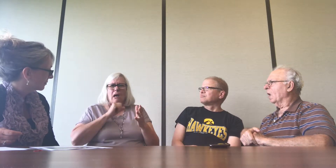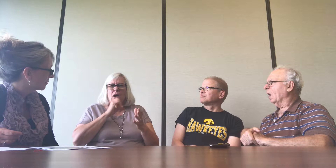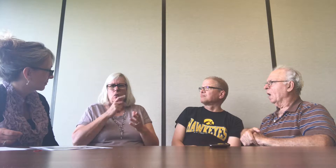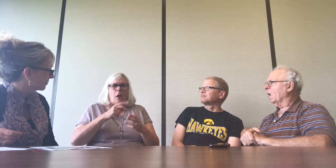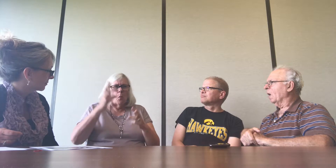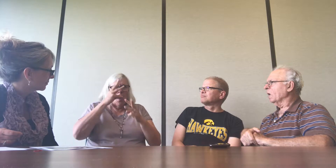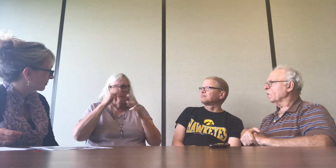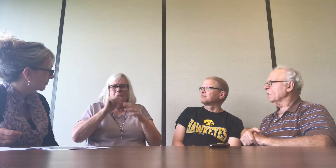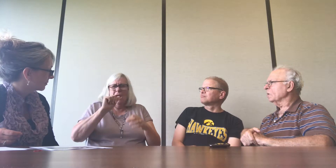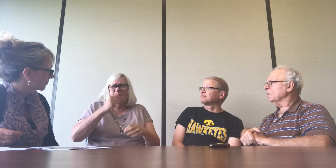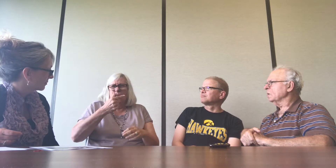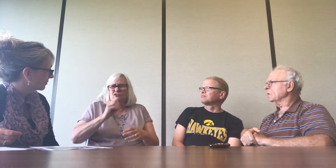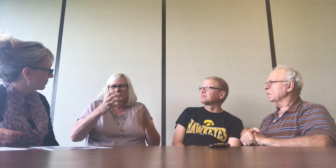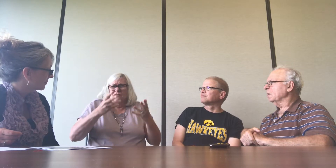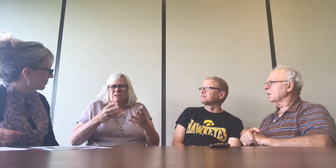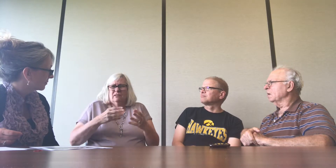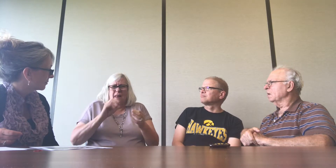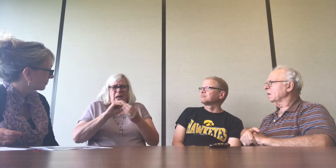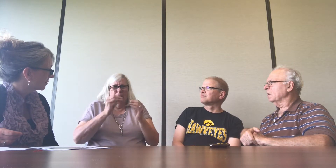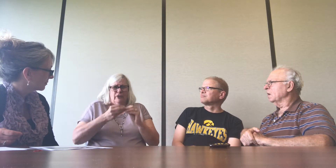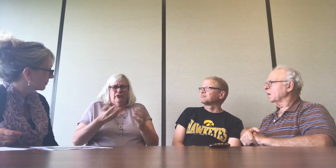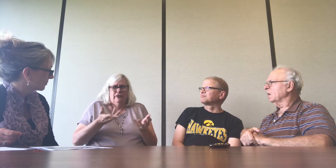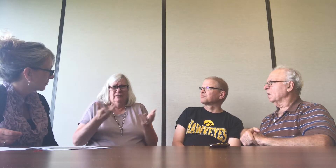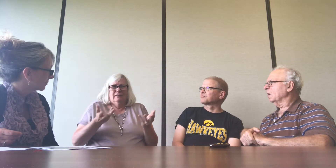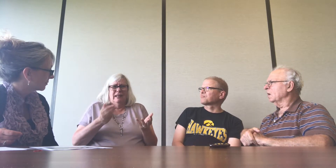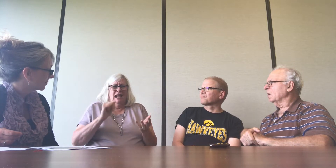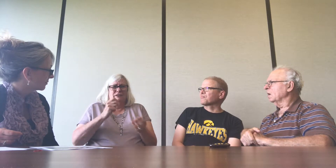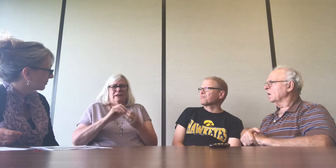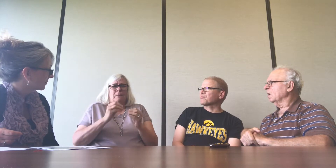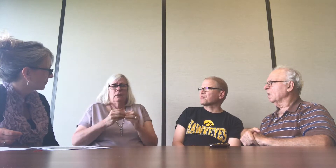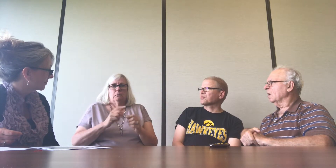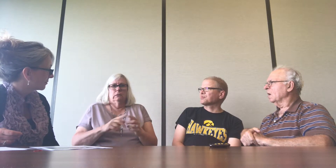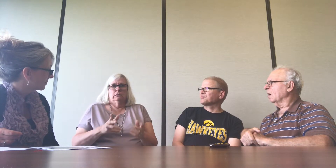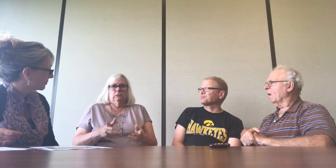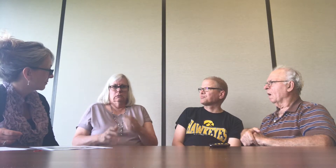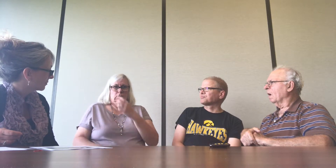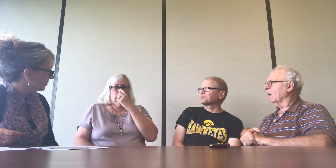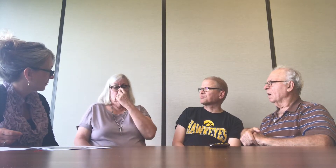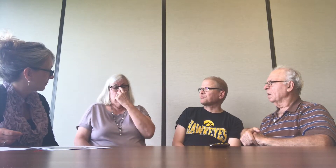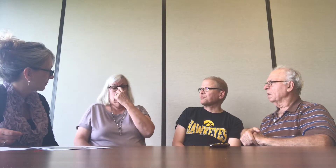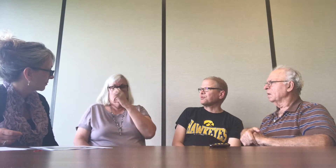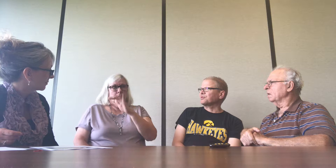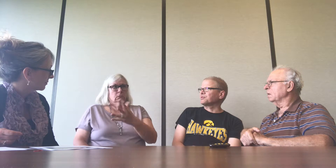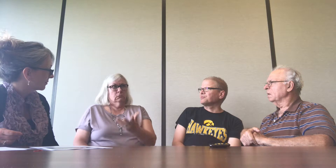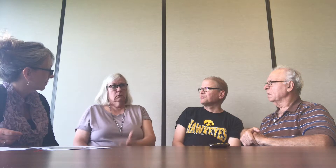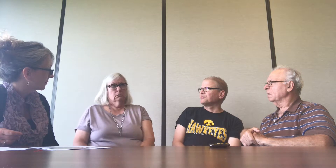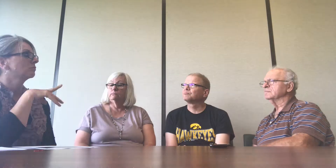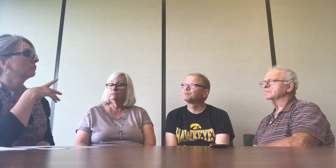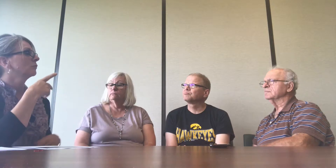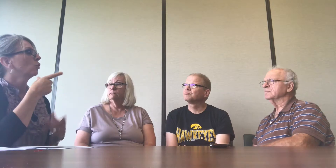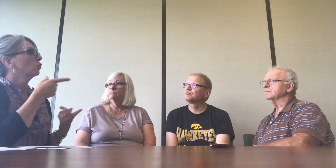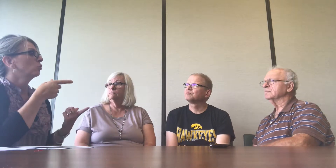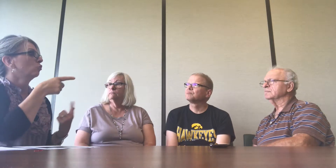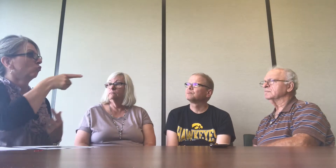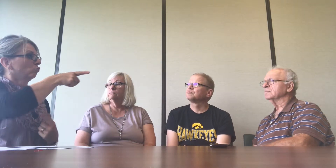age. I'm active and capable. Age doesn't matter, it's just a number.